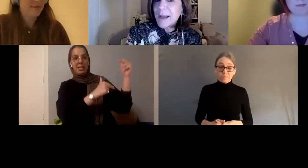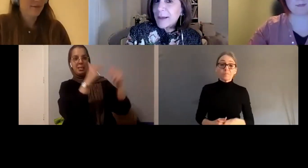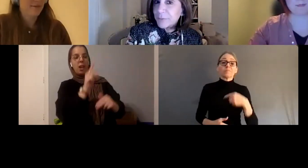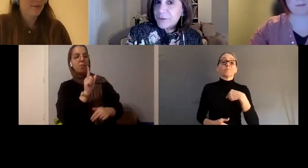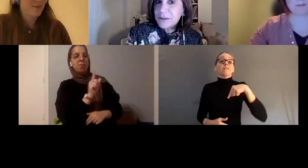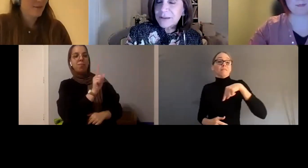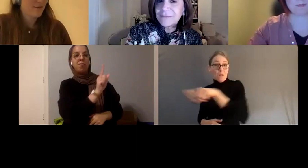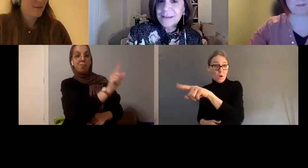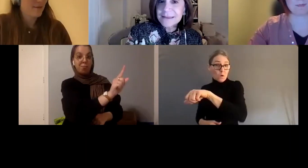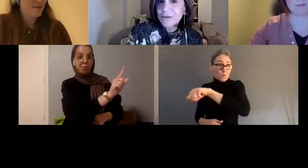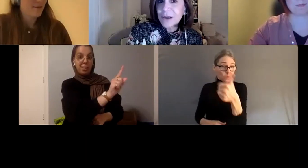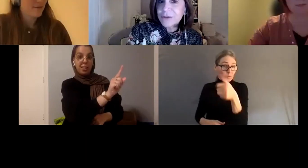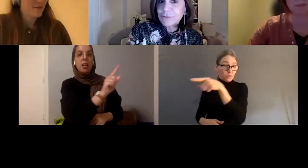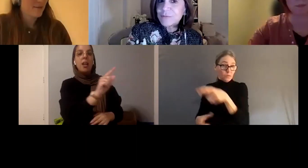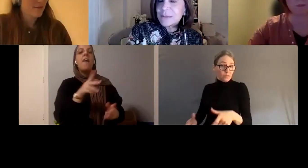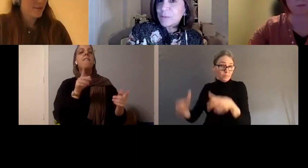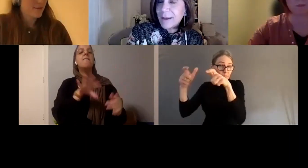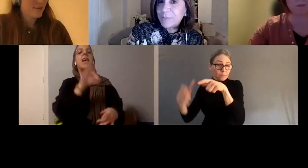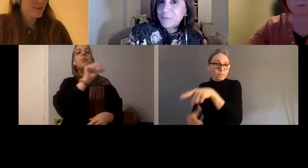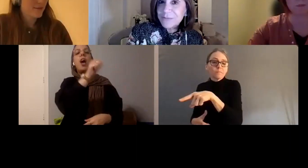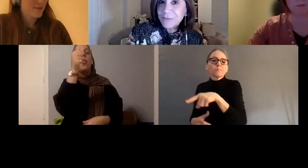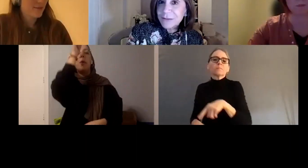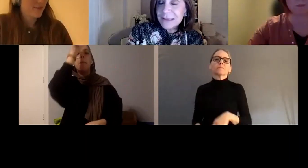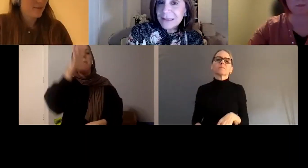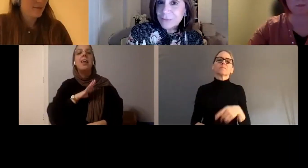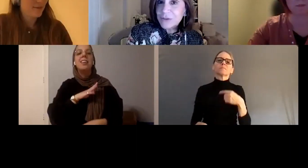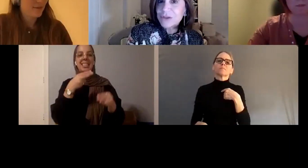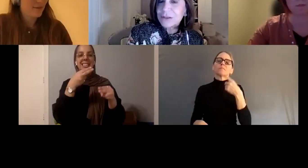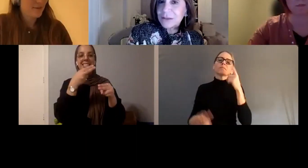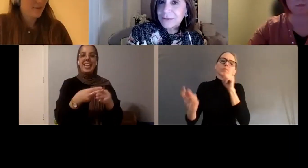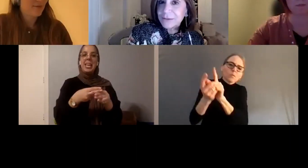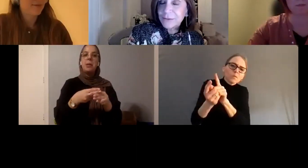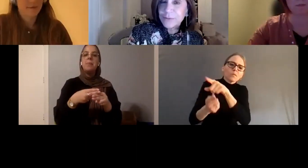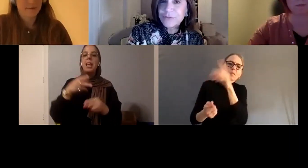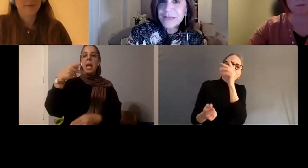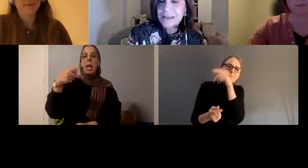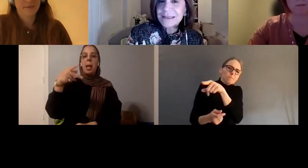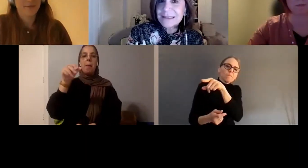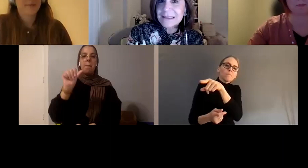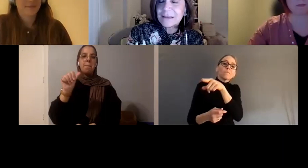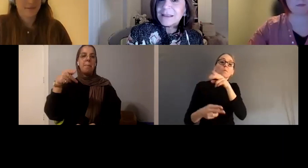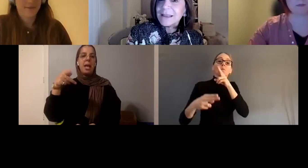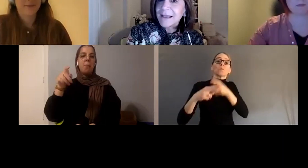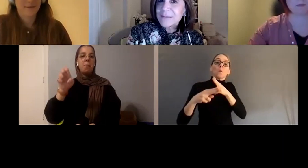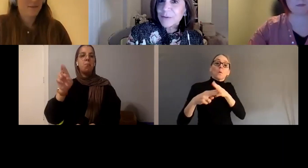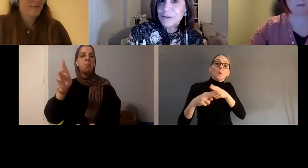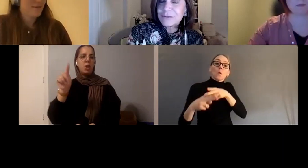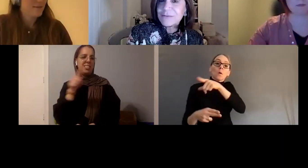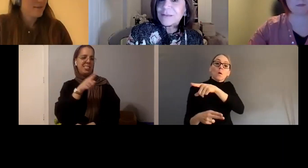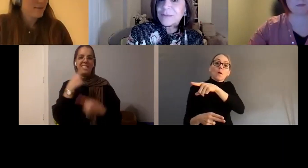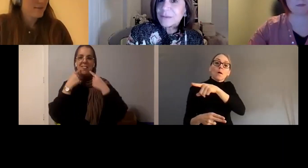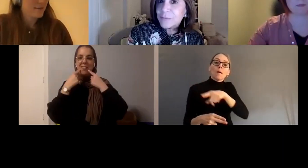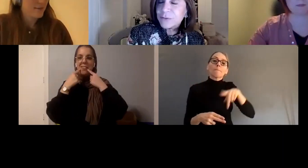Seymour Papert in that Xerox room. Seymour Papert was a very distinguished computer scientist, and expert